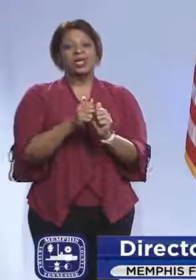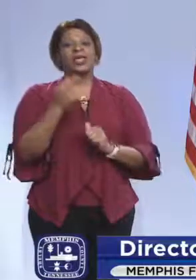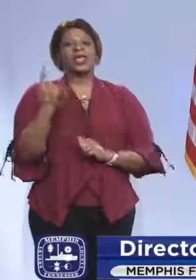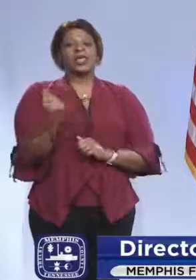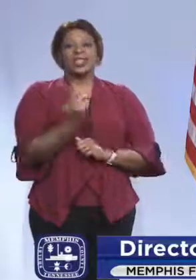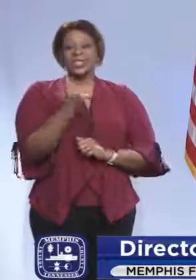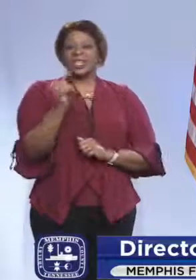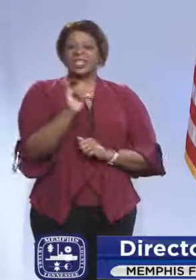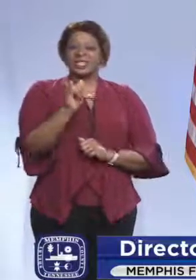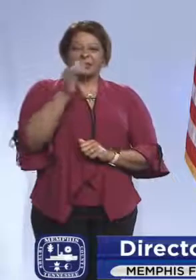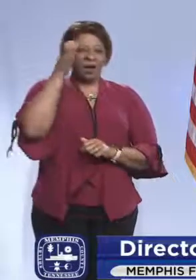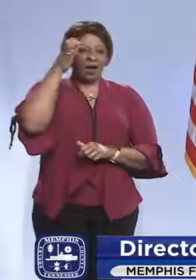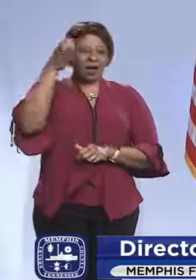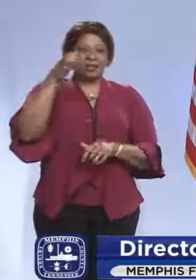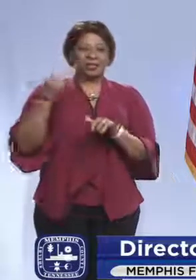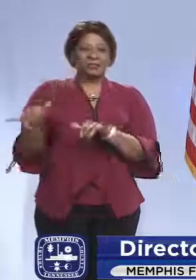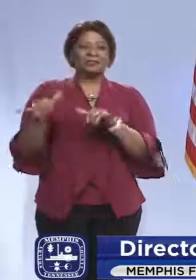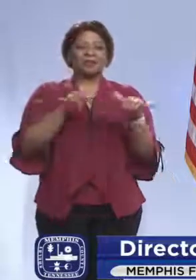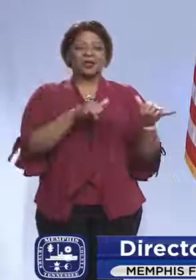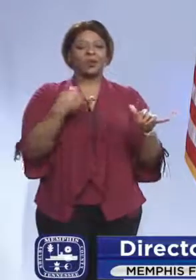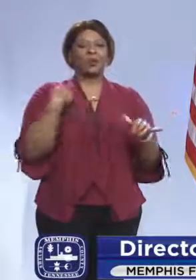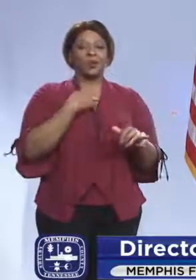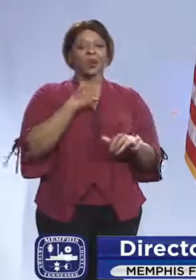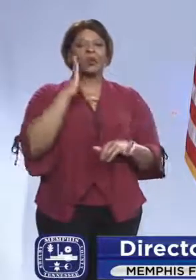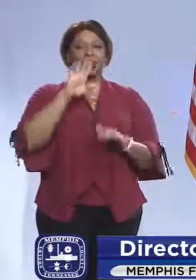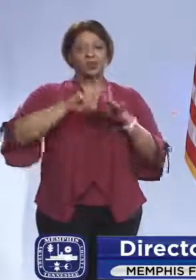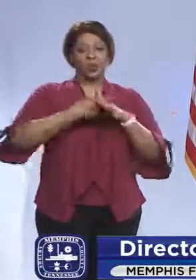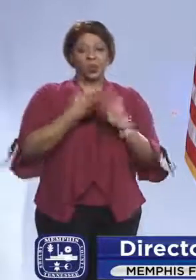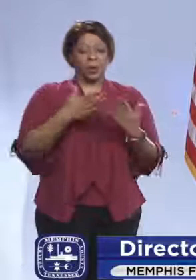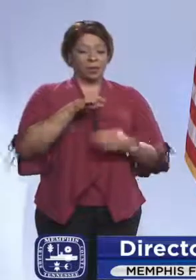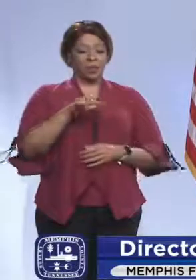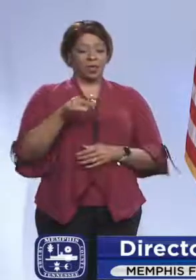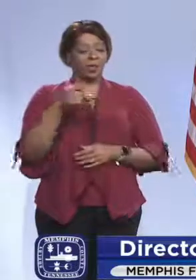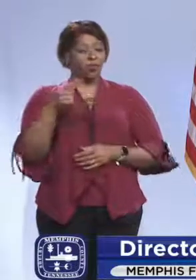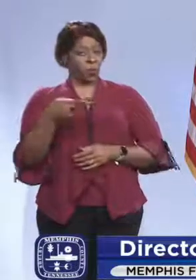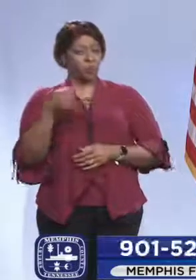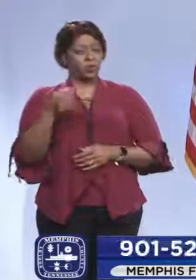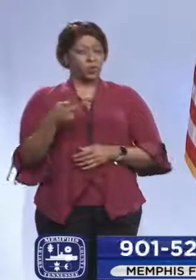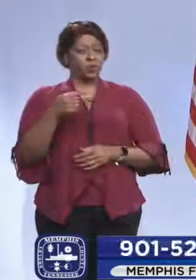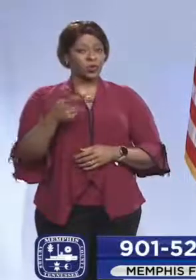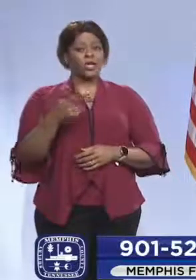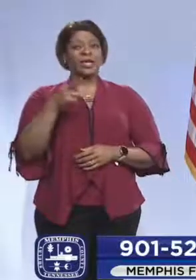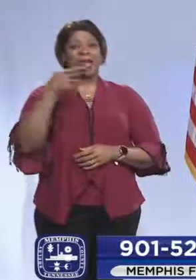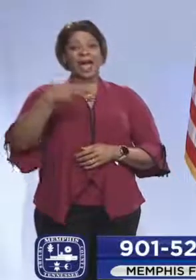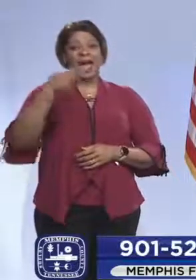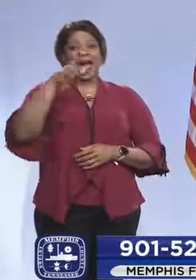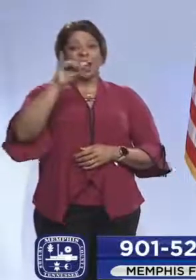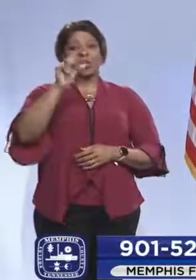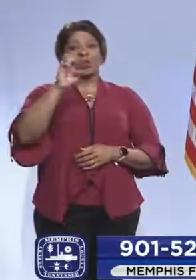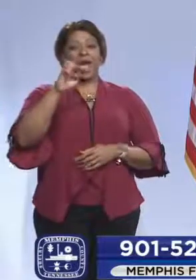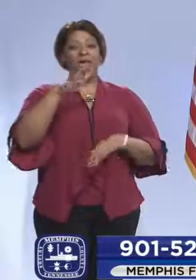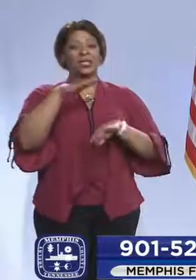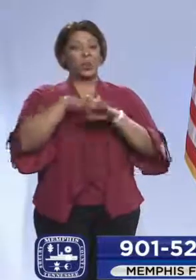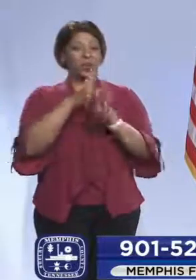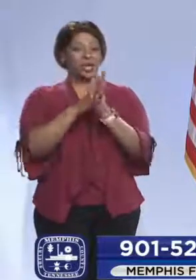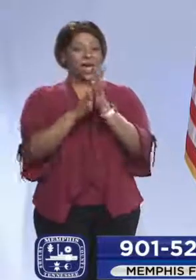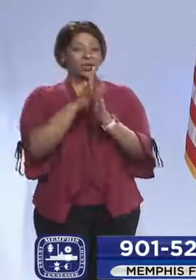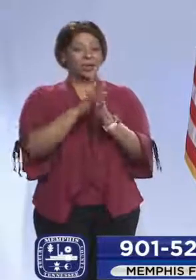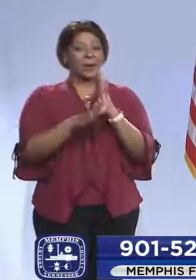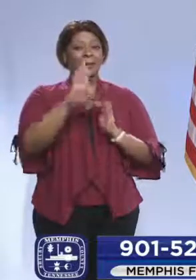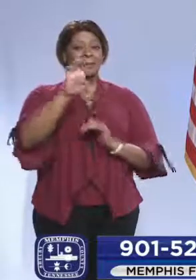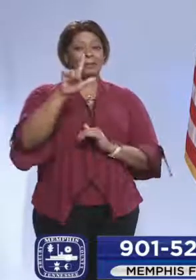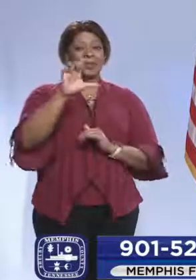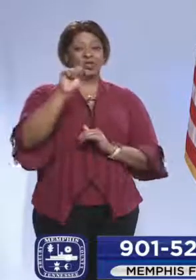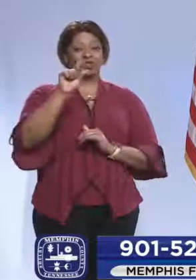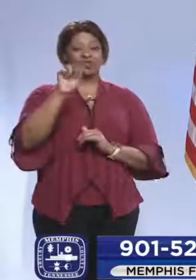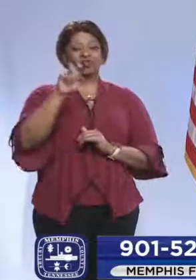similar concept. We're going to start piloting on Thursday in a high-rise downtown on Bill Street, and it's just because it's a